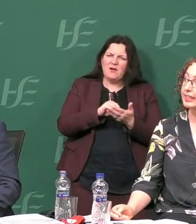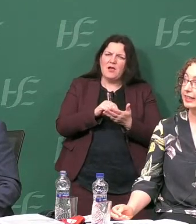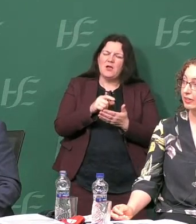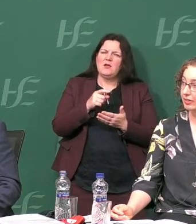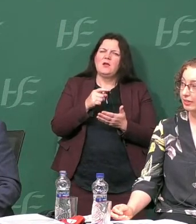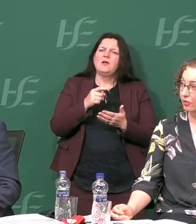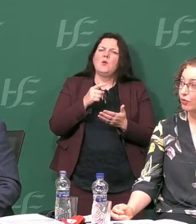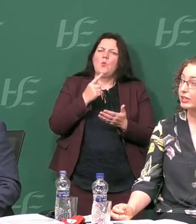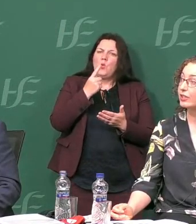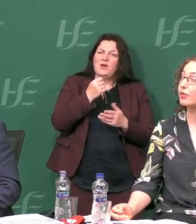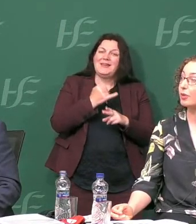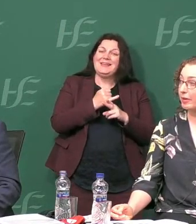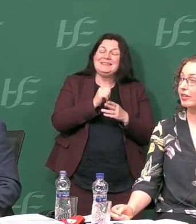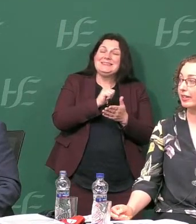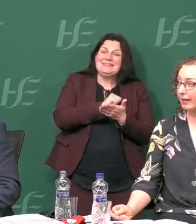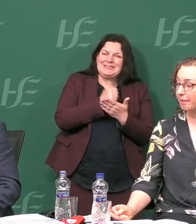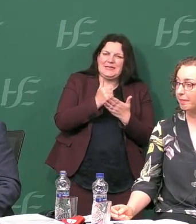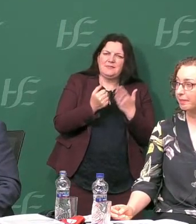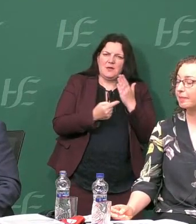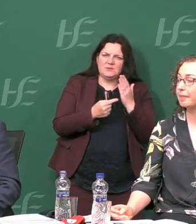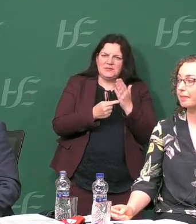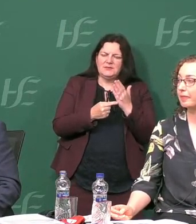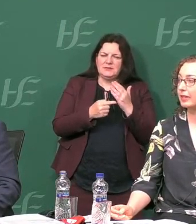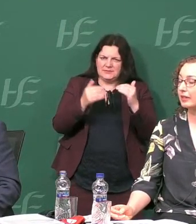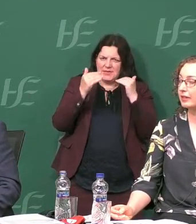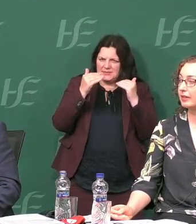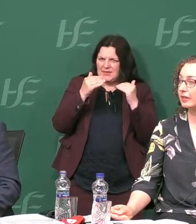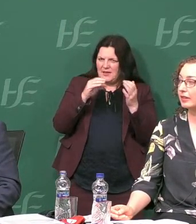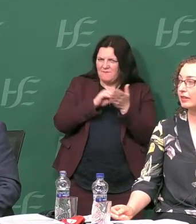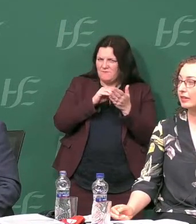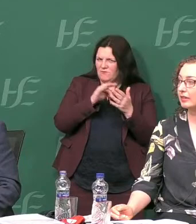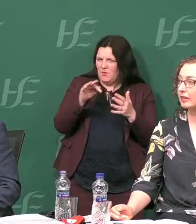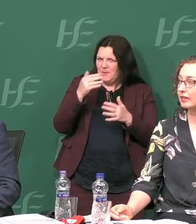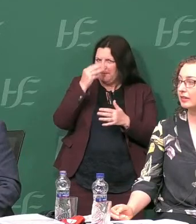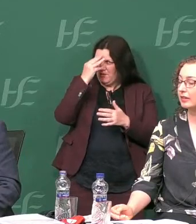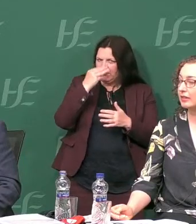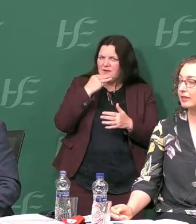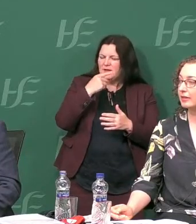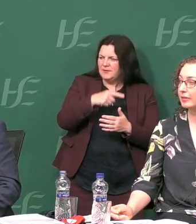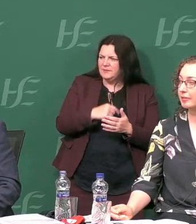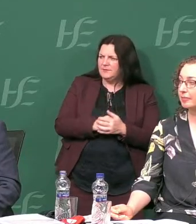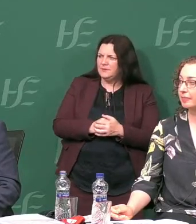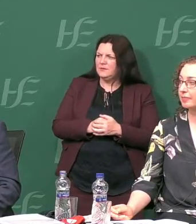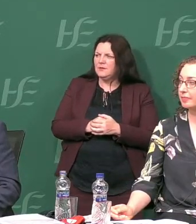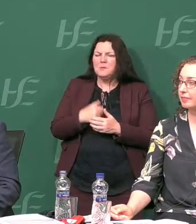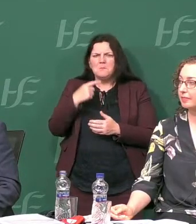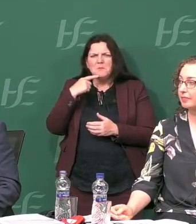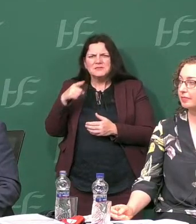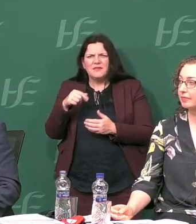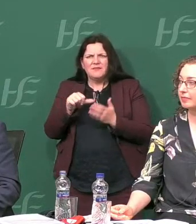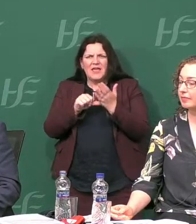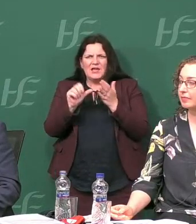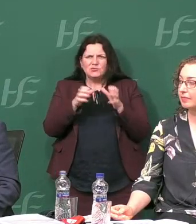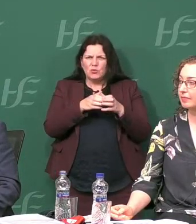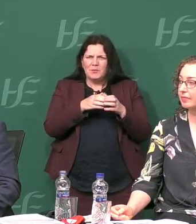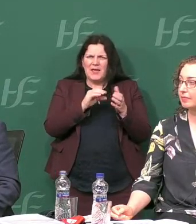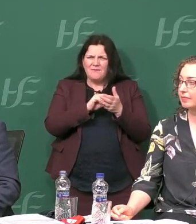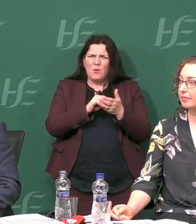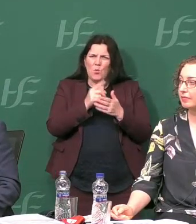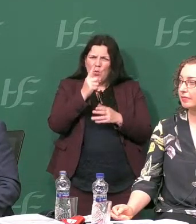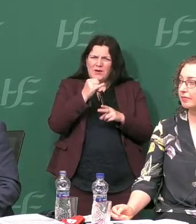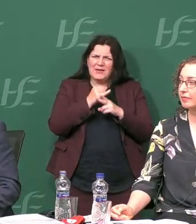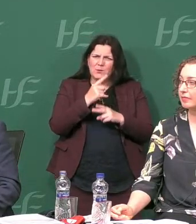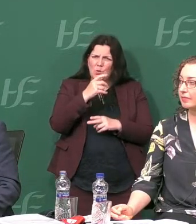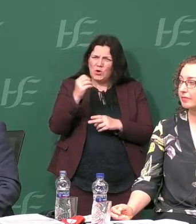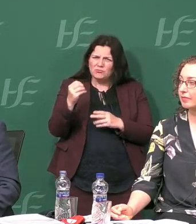myocarditis. 16,000. Data from America, yeah. 16,000. And yet the age group have a 1 in 100,000